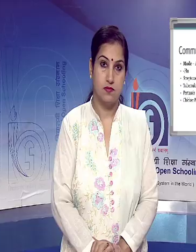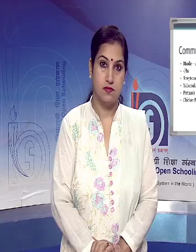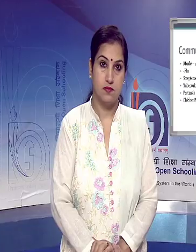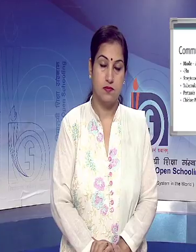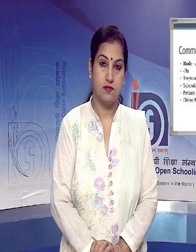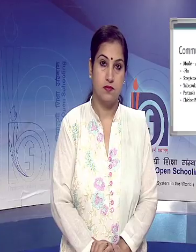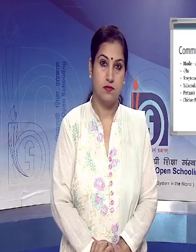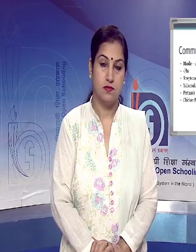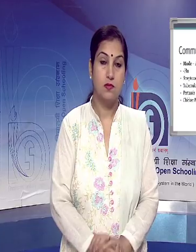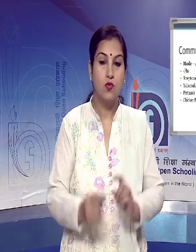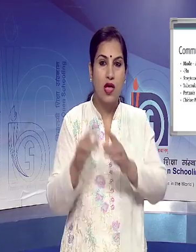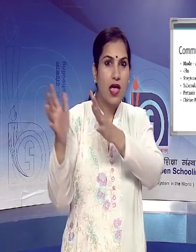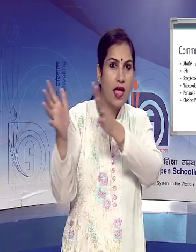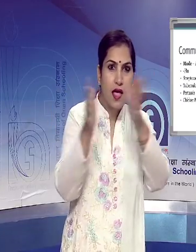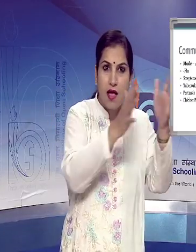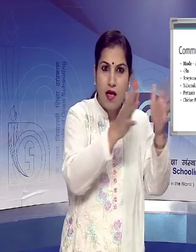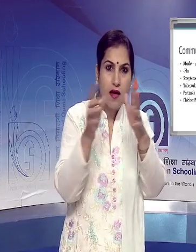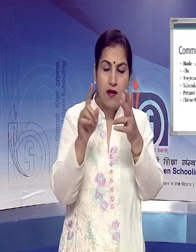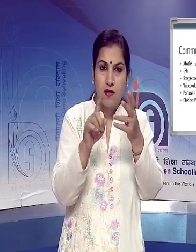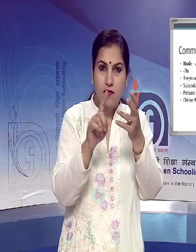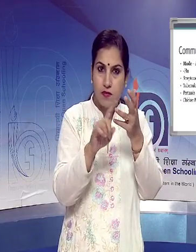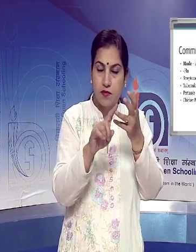Through air mode, we get flu,